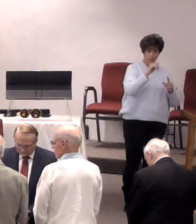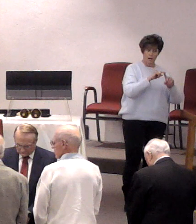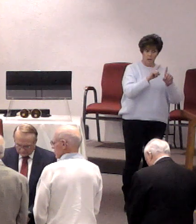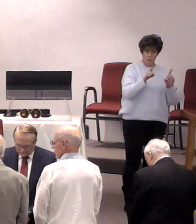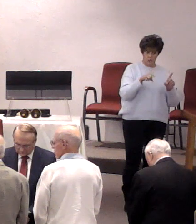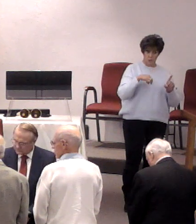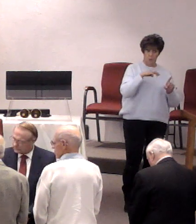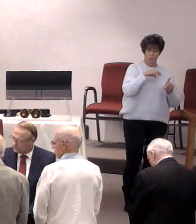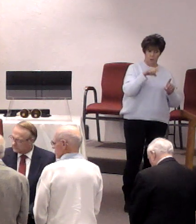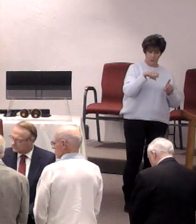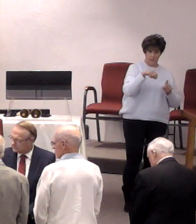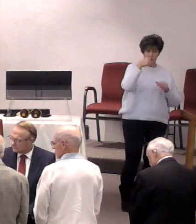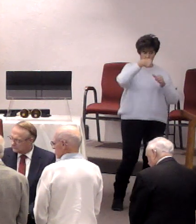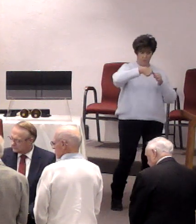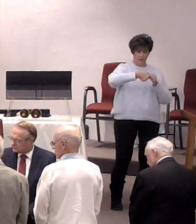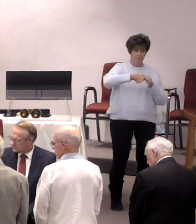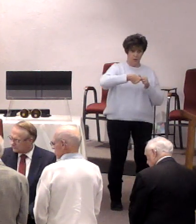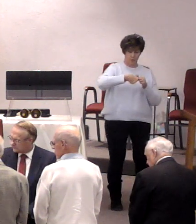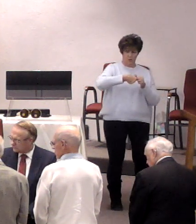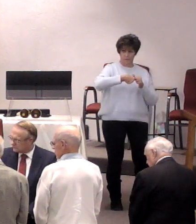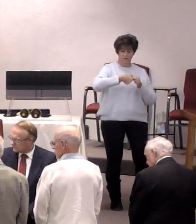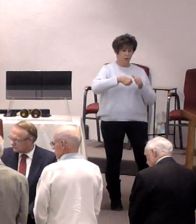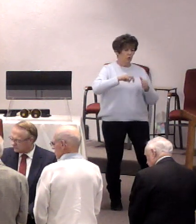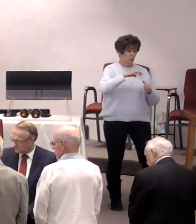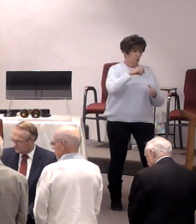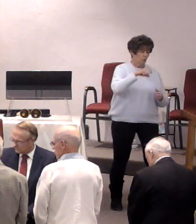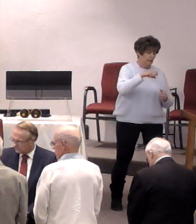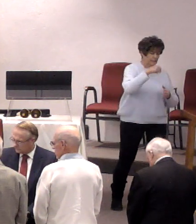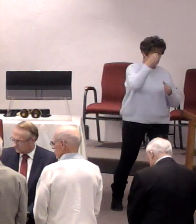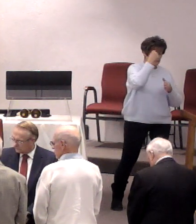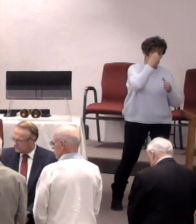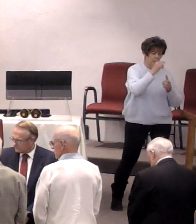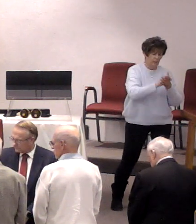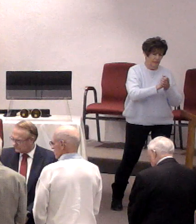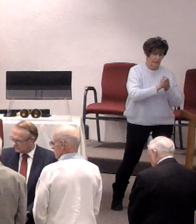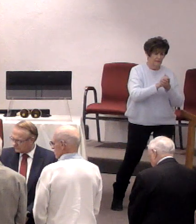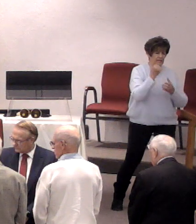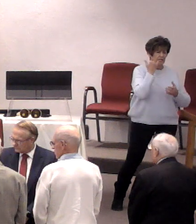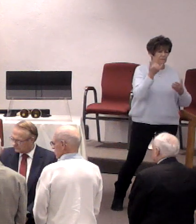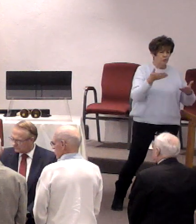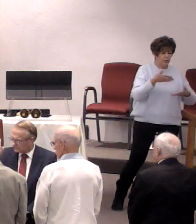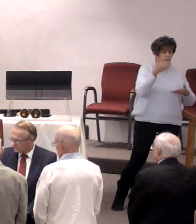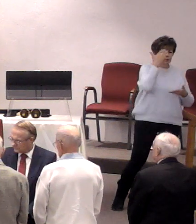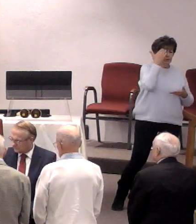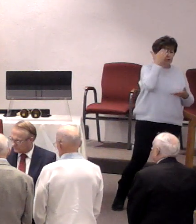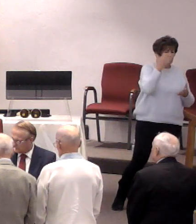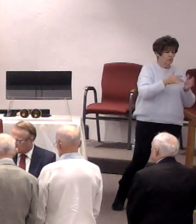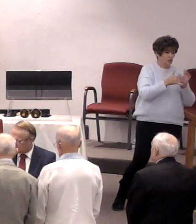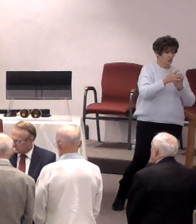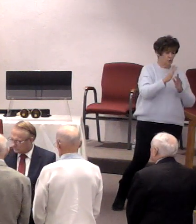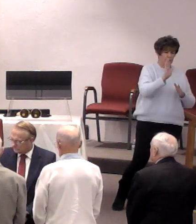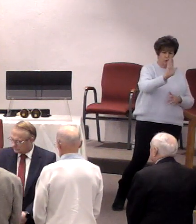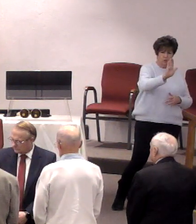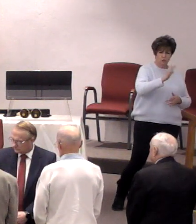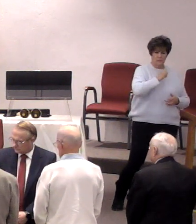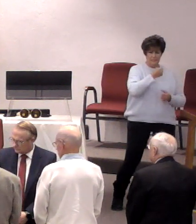bread and drink of the cup." Today, if you're here and you know Jesus Christ as Savior and you're confident in your relationship with him, you